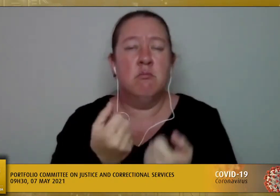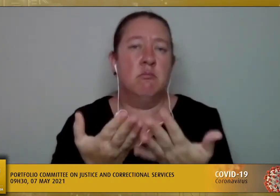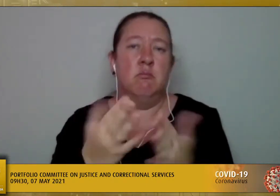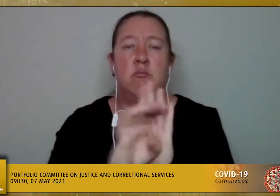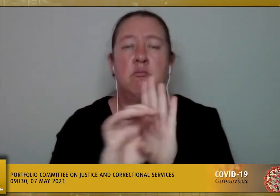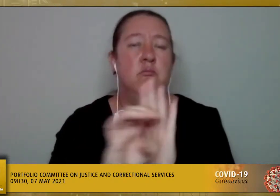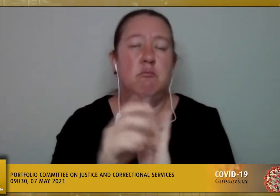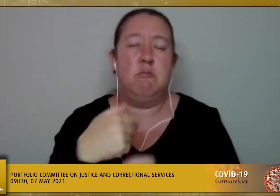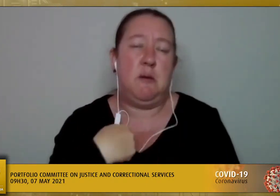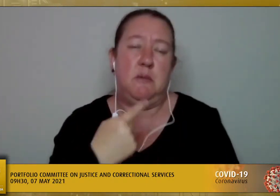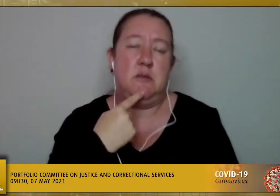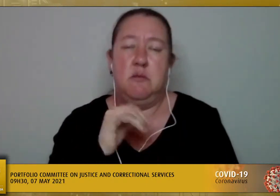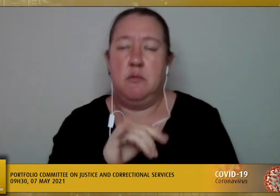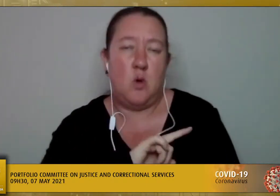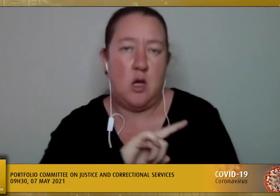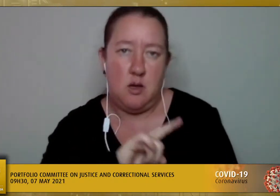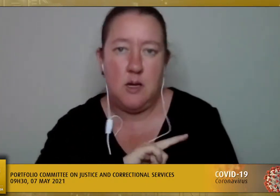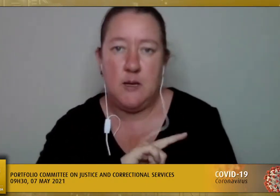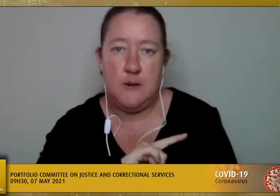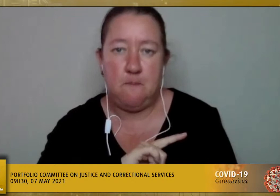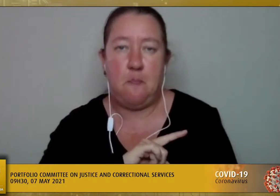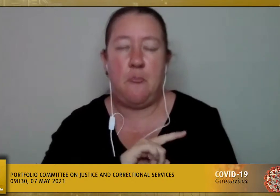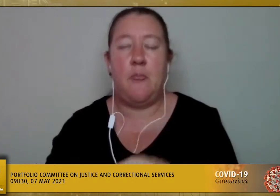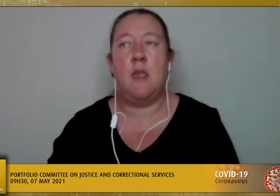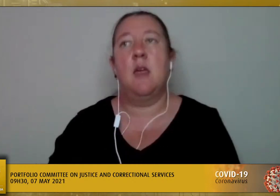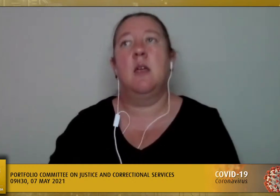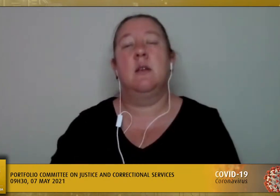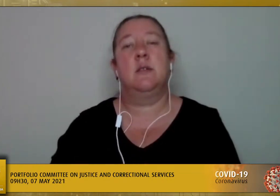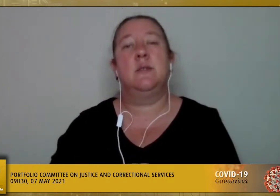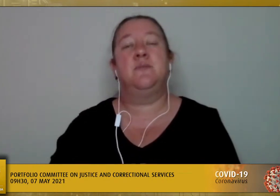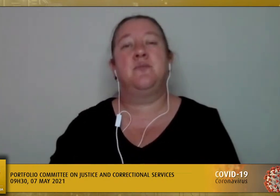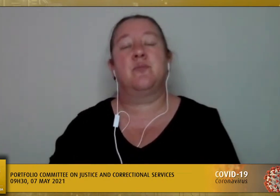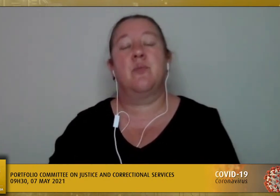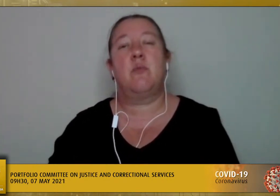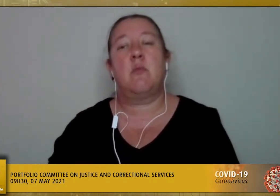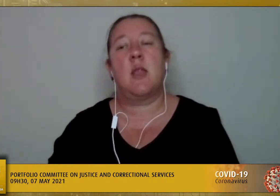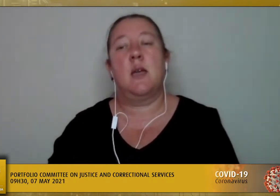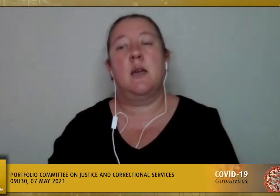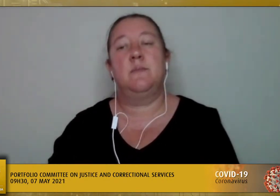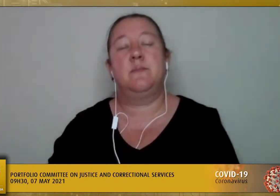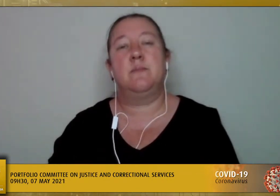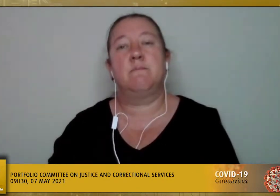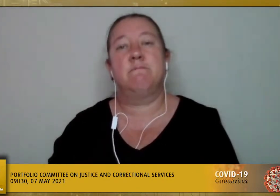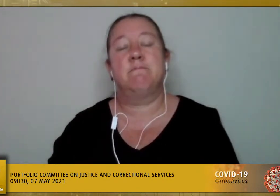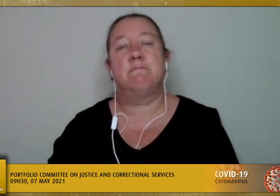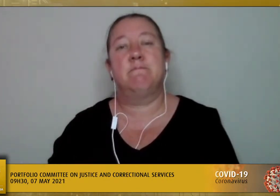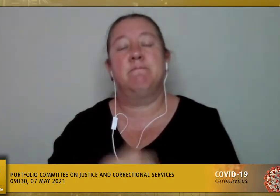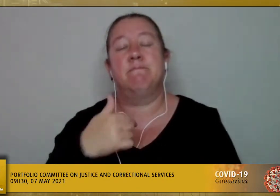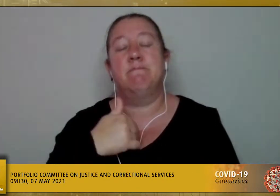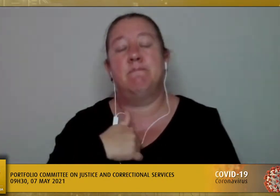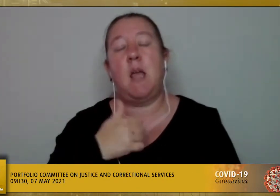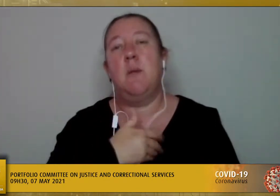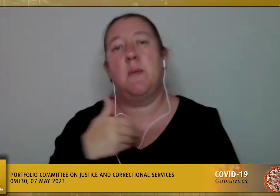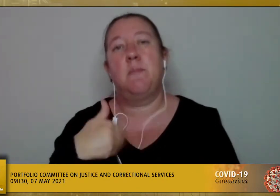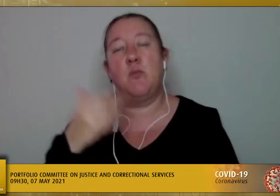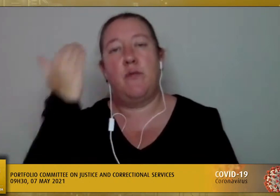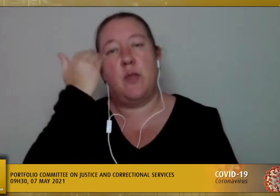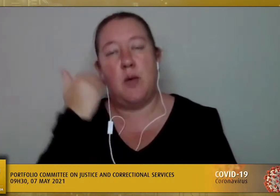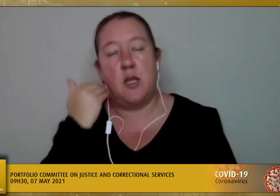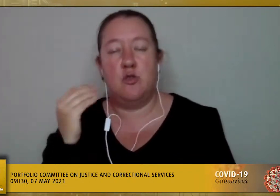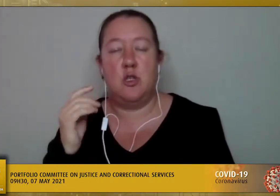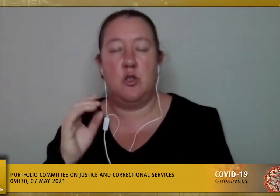why I'm making that point I am a member of the magistrate commission I'm a